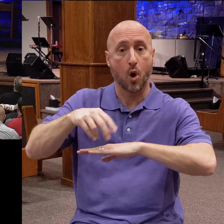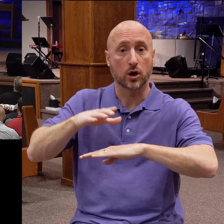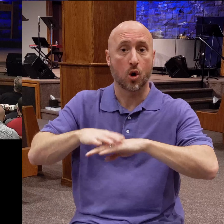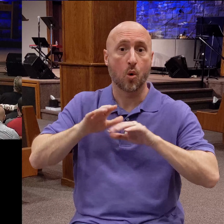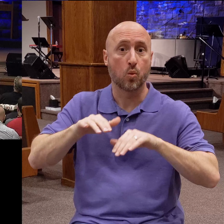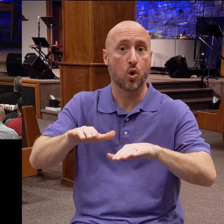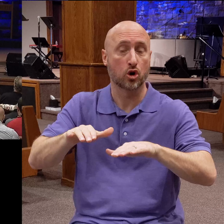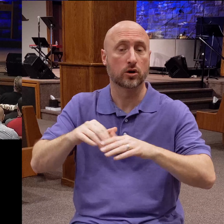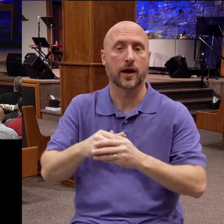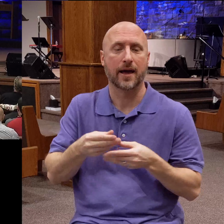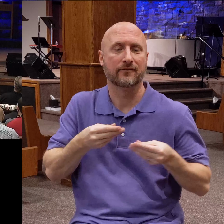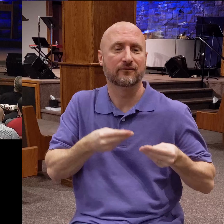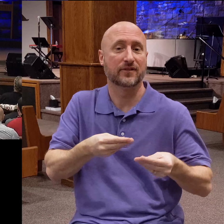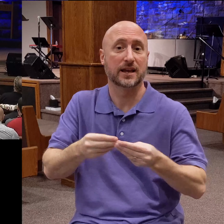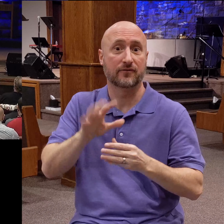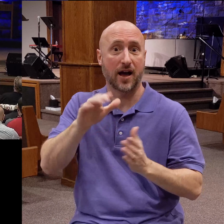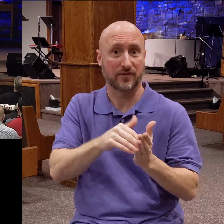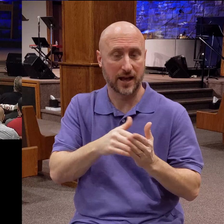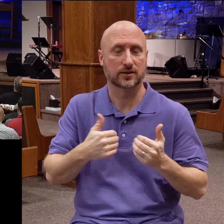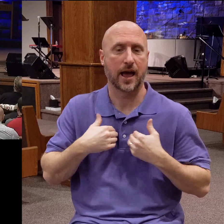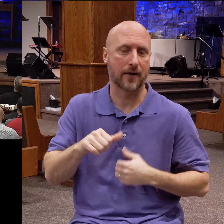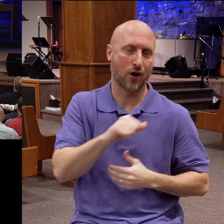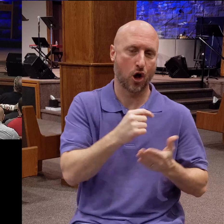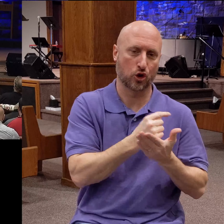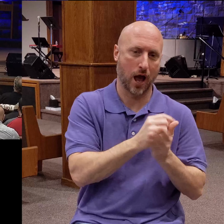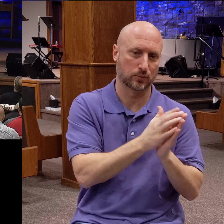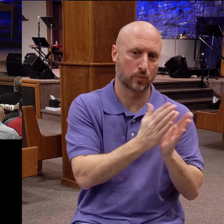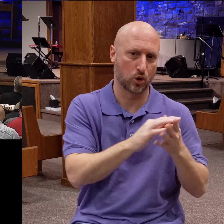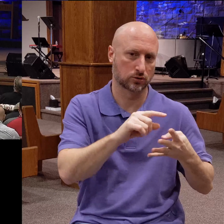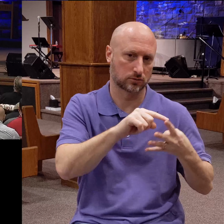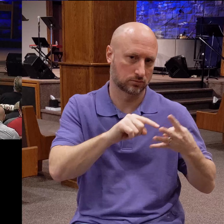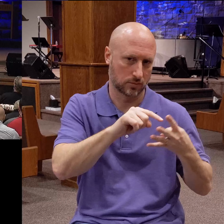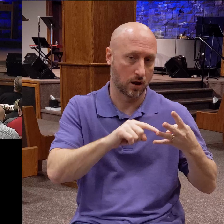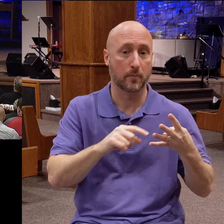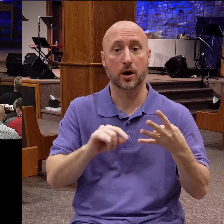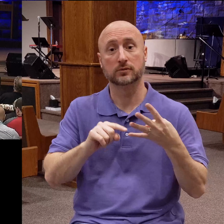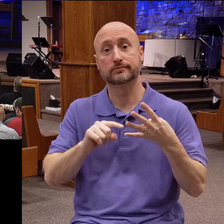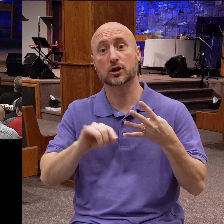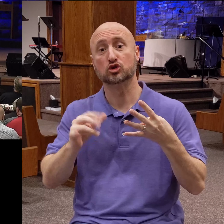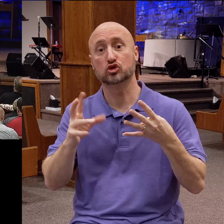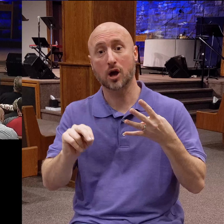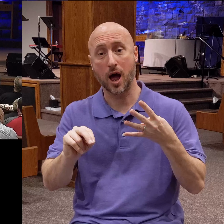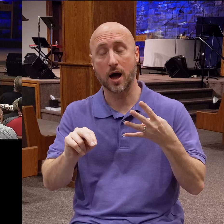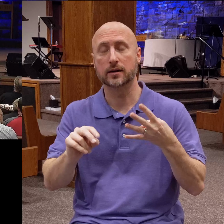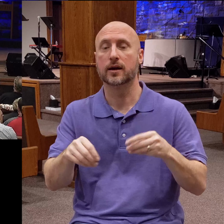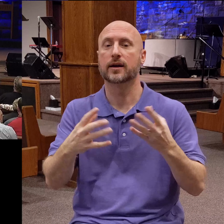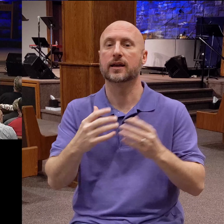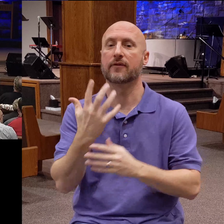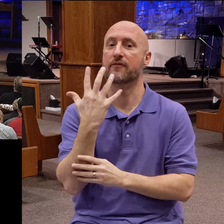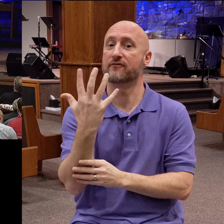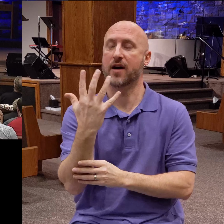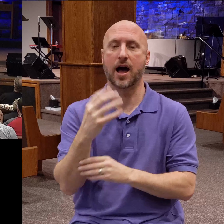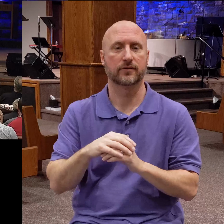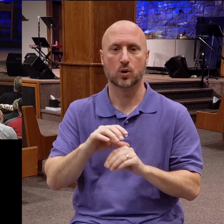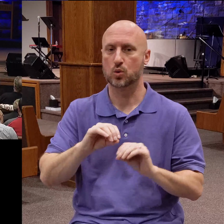feeding the 5,000 we have in the other gospels as well. But John gives us five miracles we have nowhere